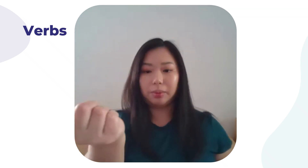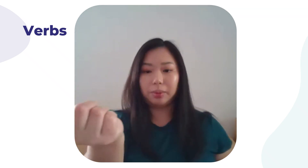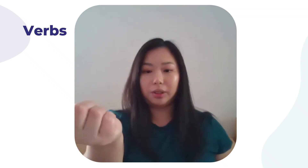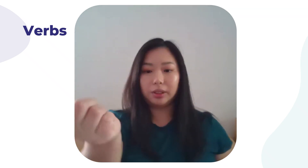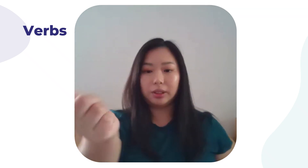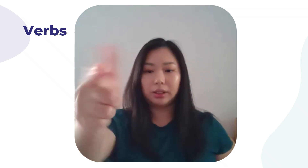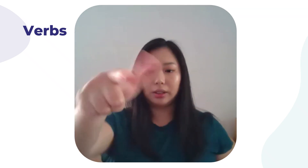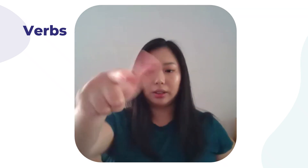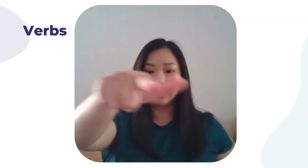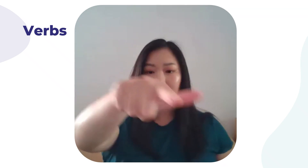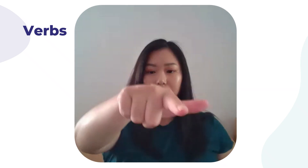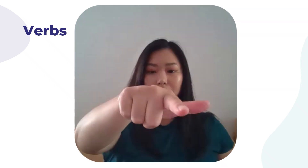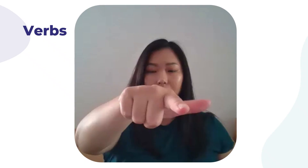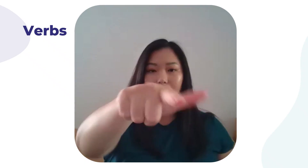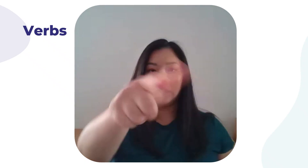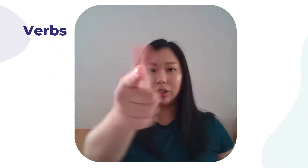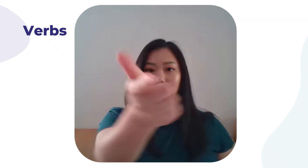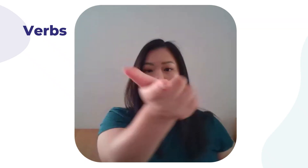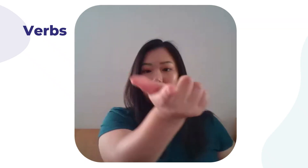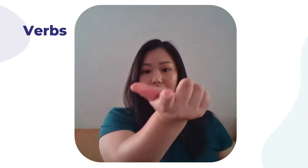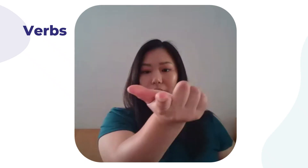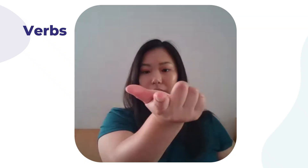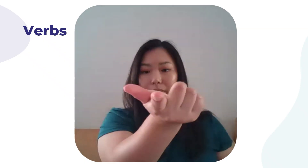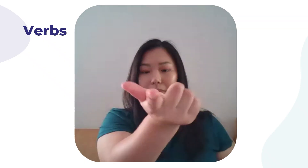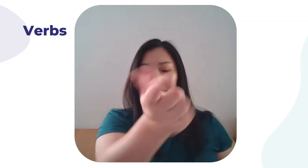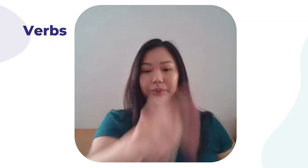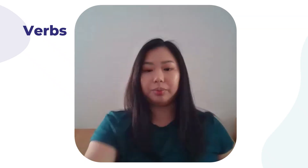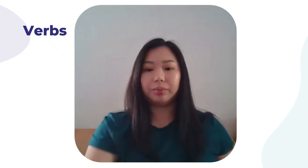then upwards. Turn.